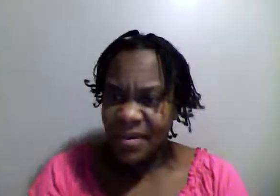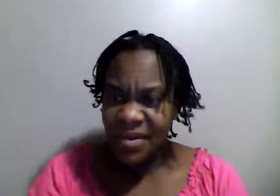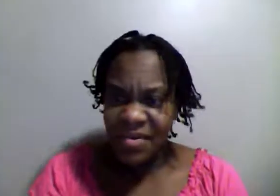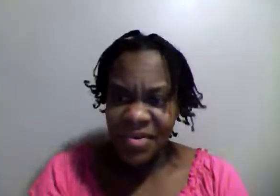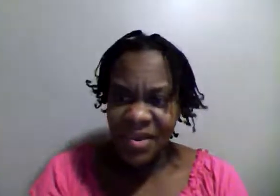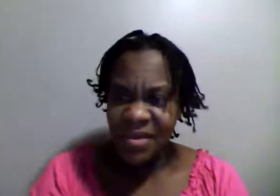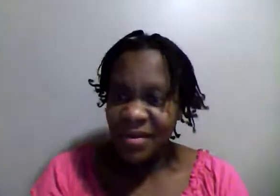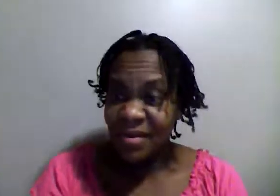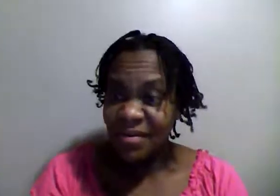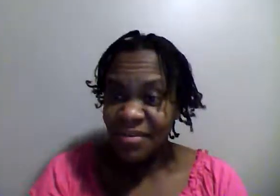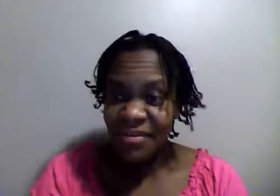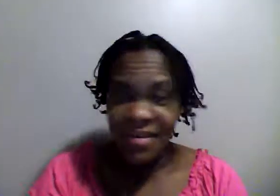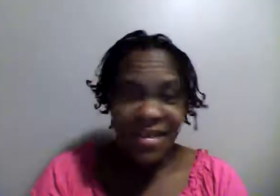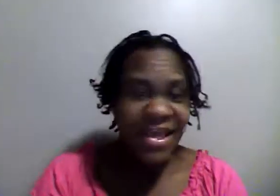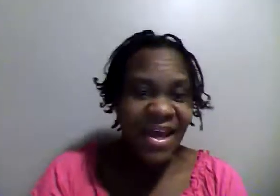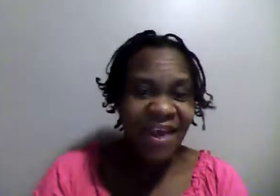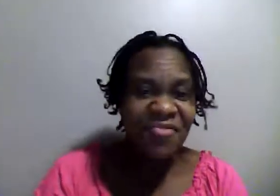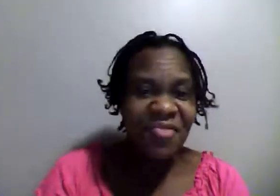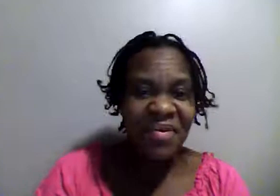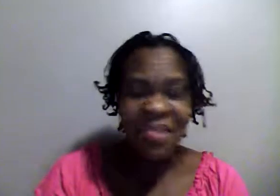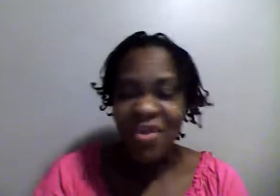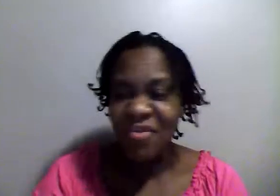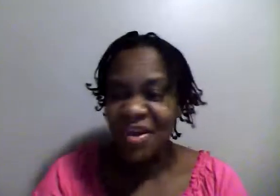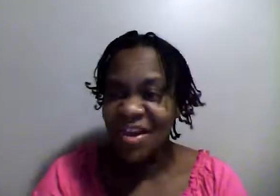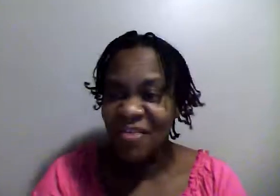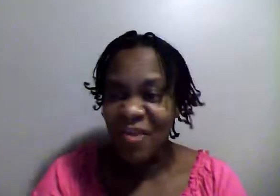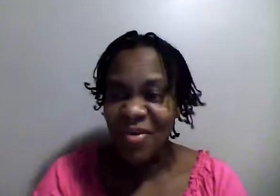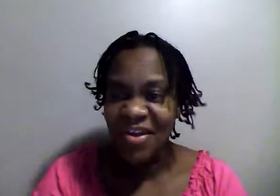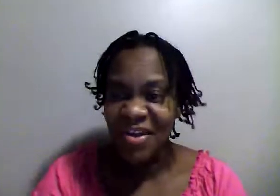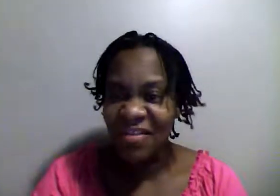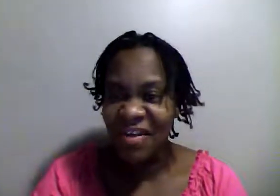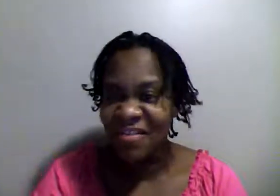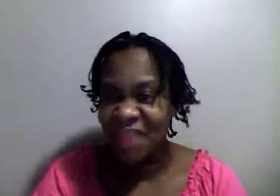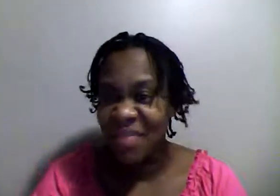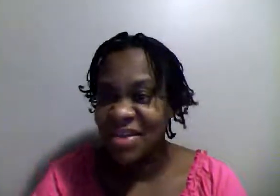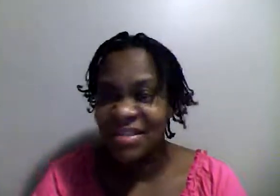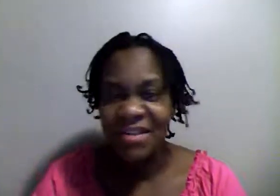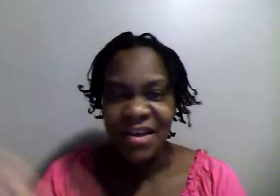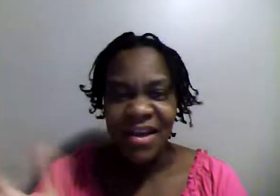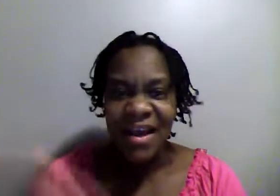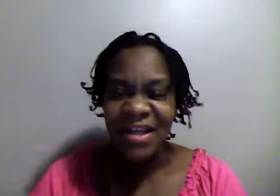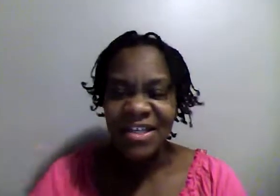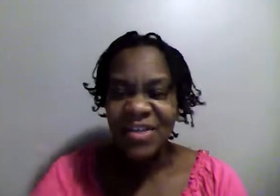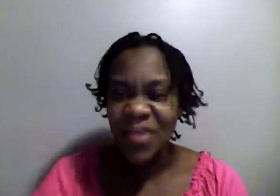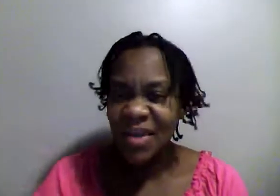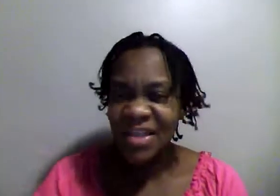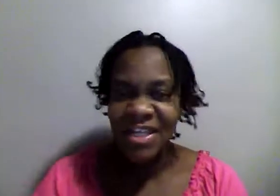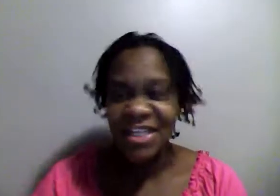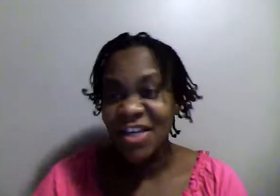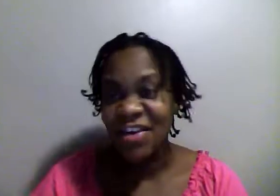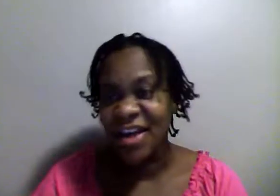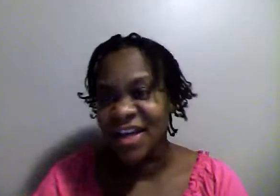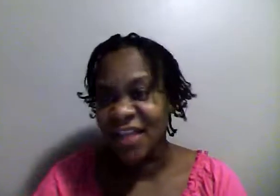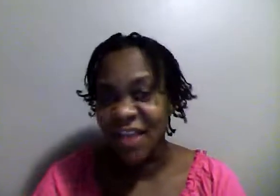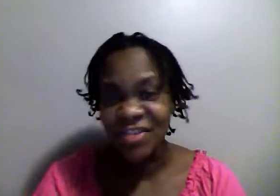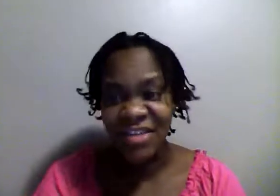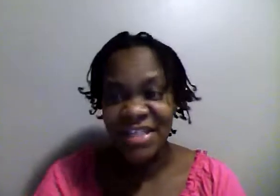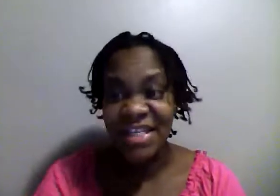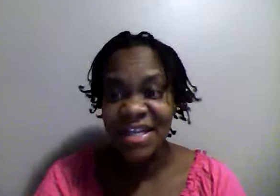The only thing I have to worry about running around here are the rabbits, and it is only this year that I've actually seen them in